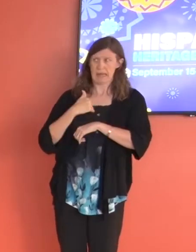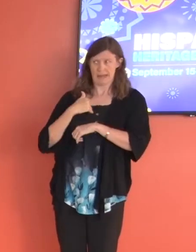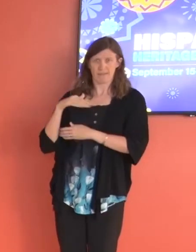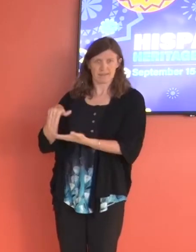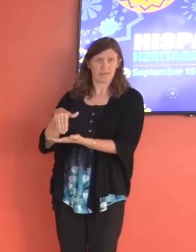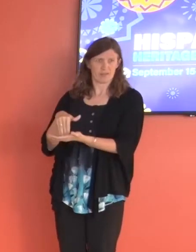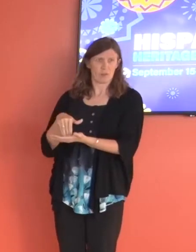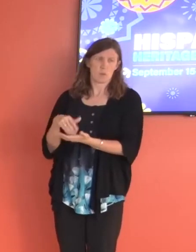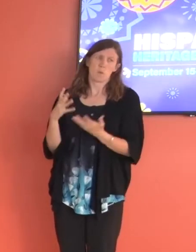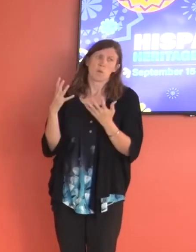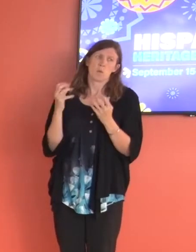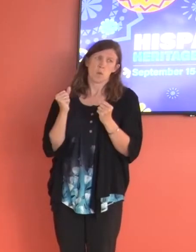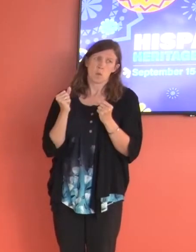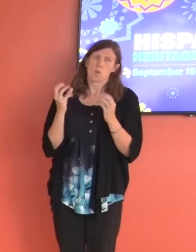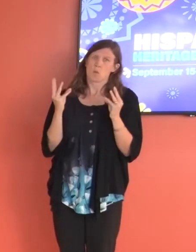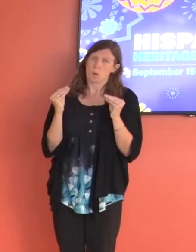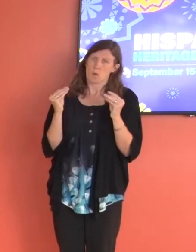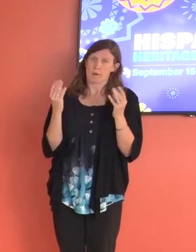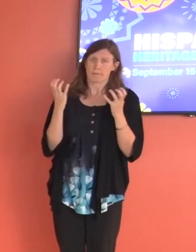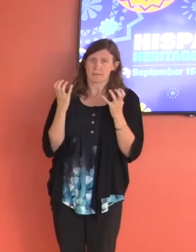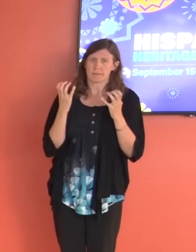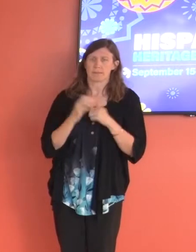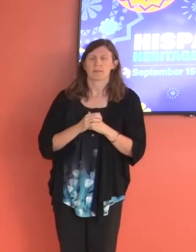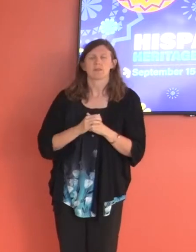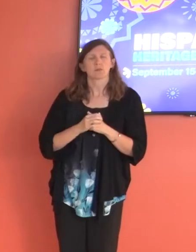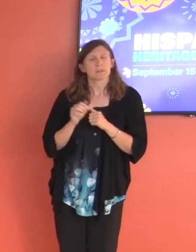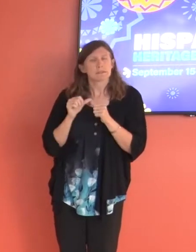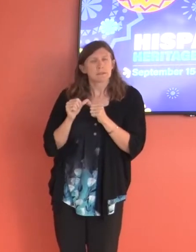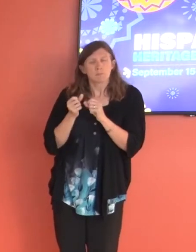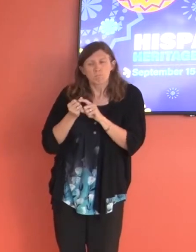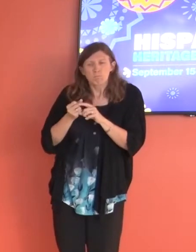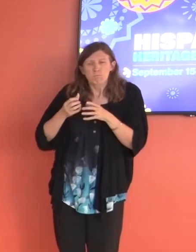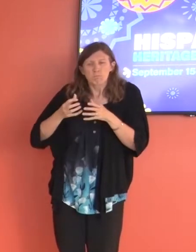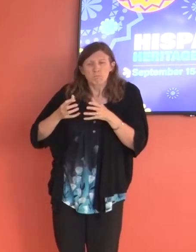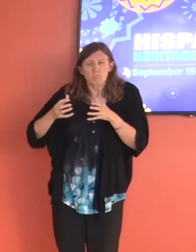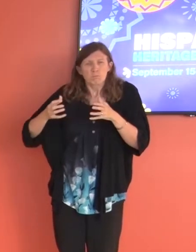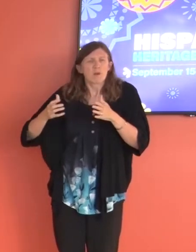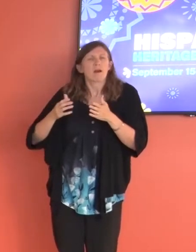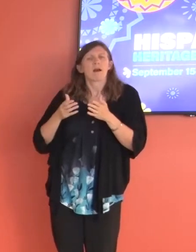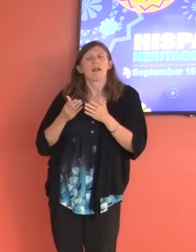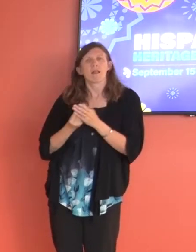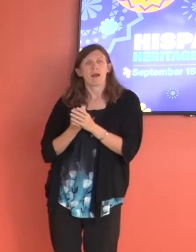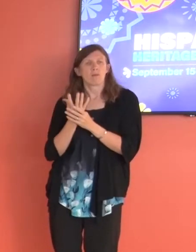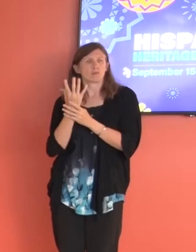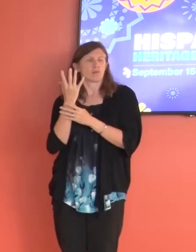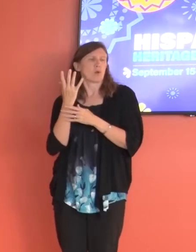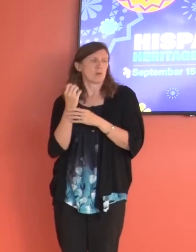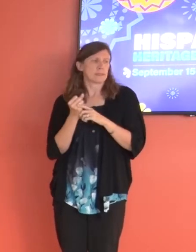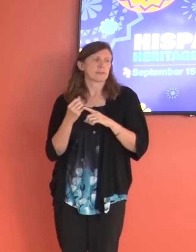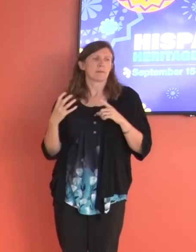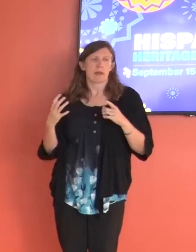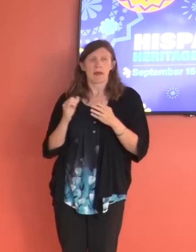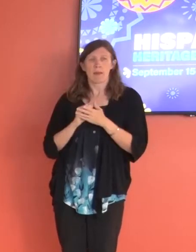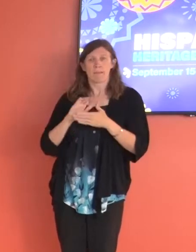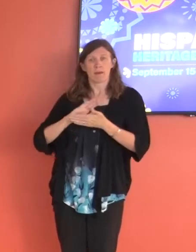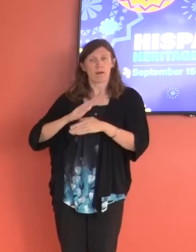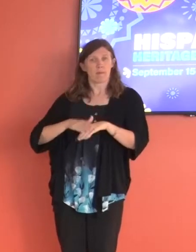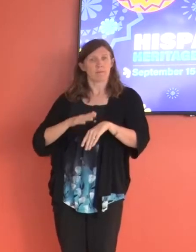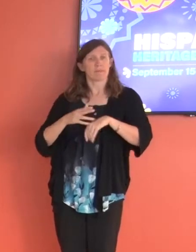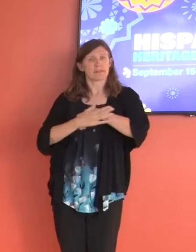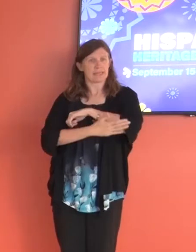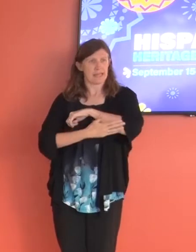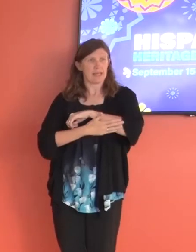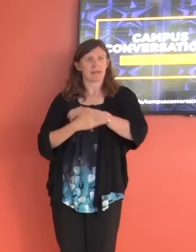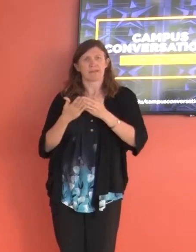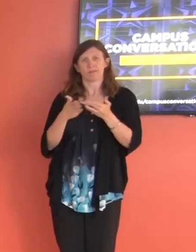So we're going to continue to work on expanding the programming for that center to allow us to continue to grow and expand and be a national leader